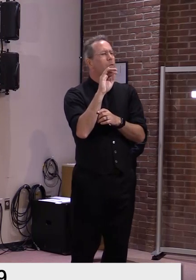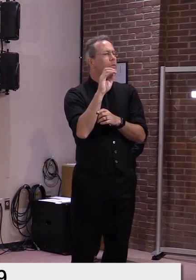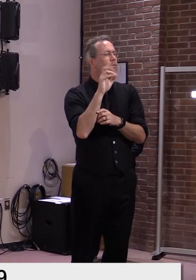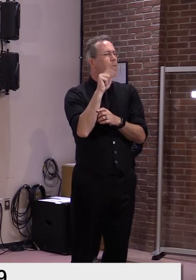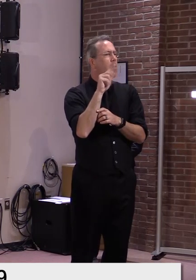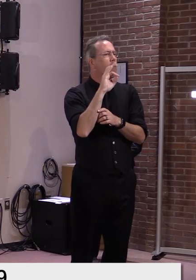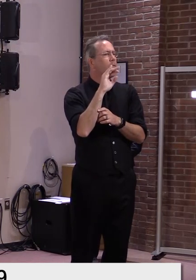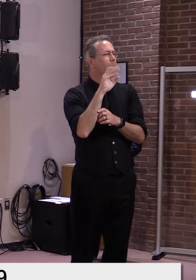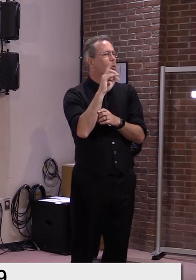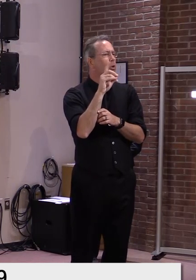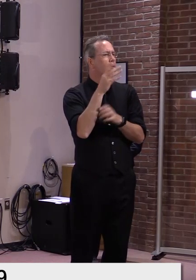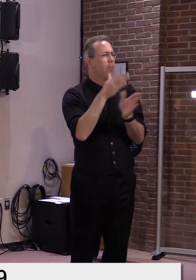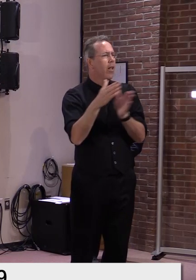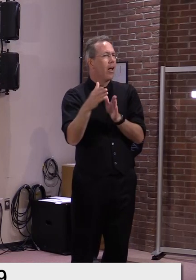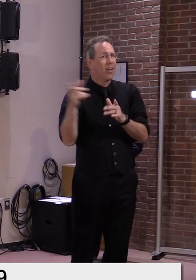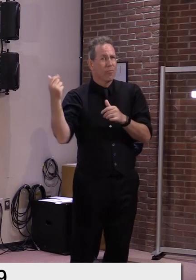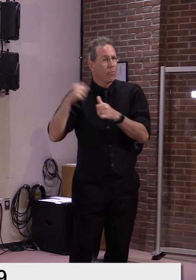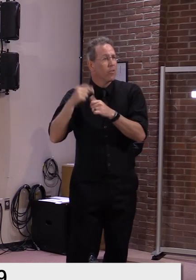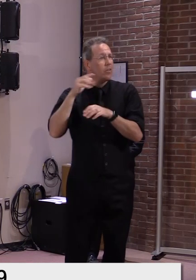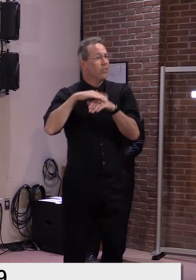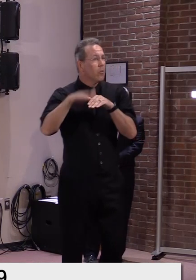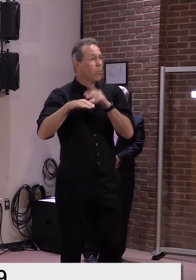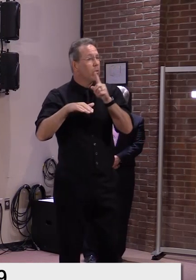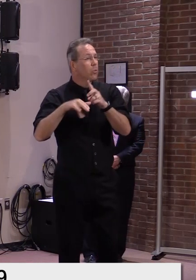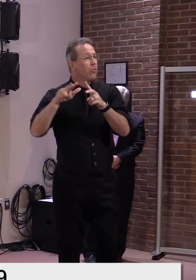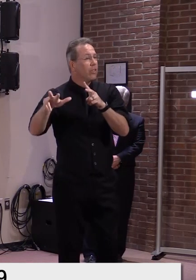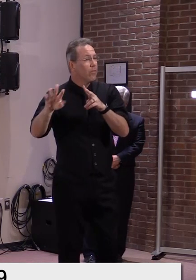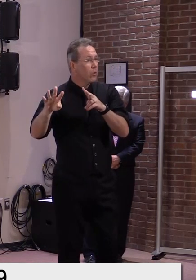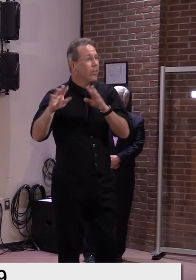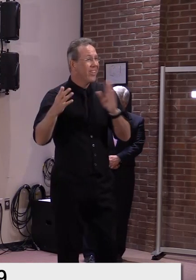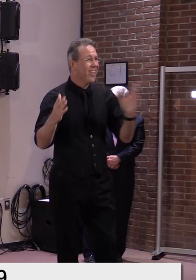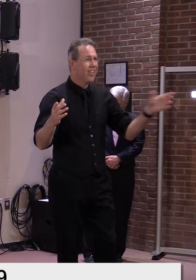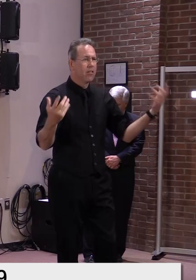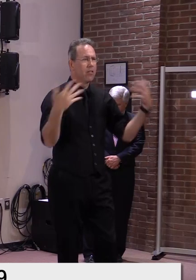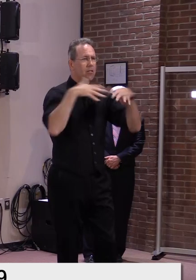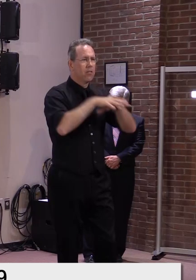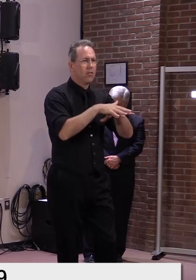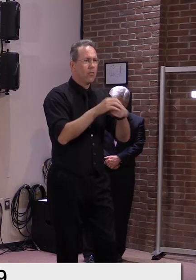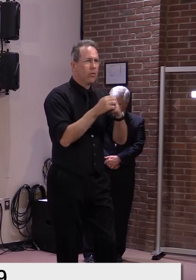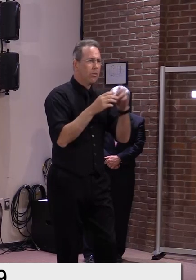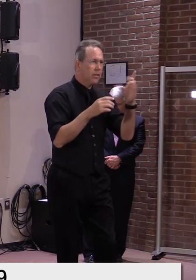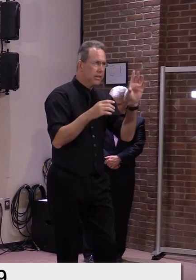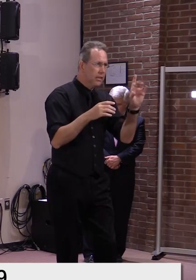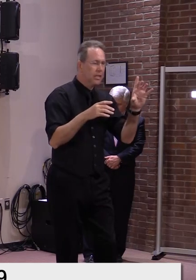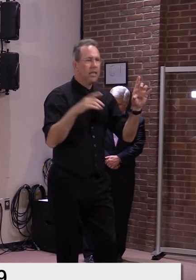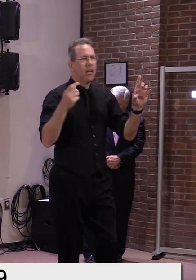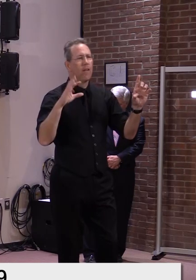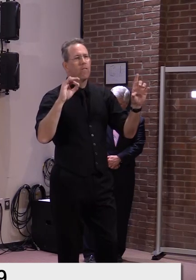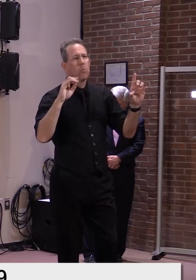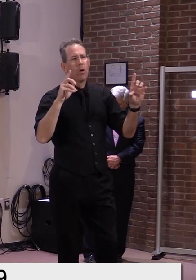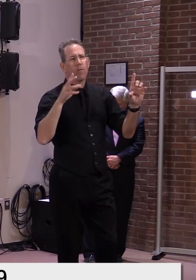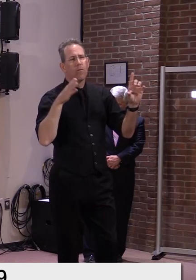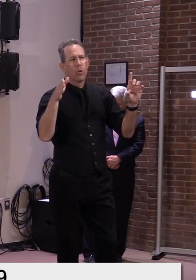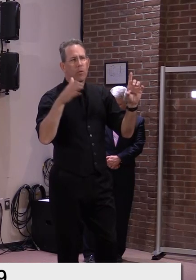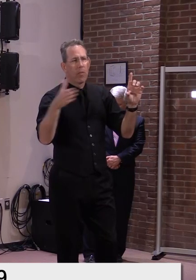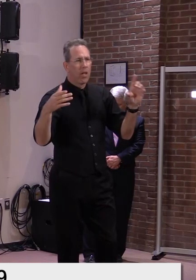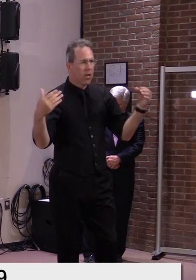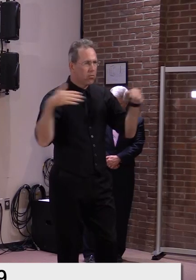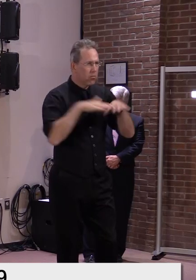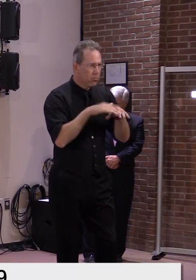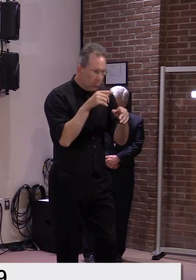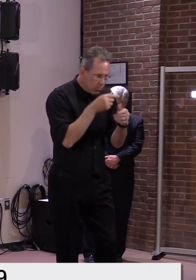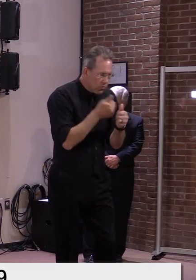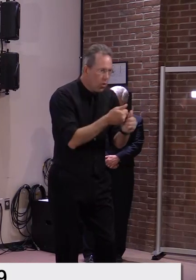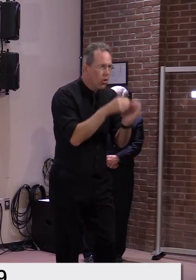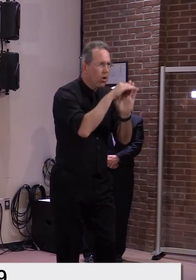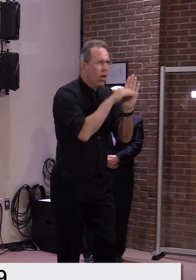four. But once we reach stage four, summer camps will also operate under that same CDC